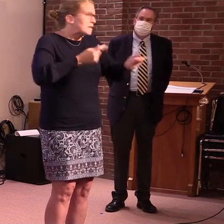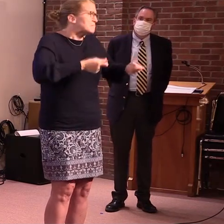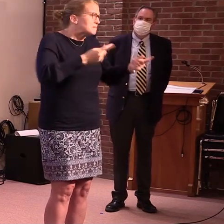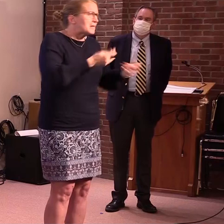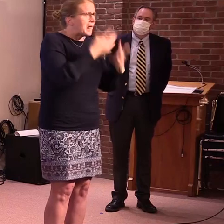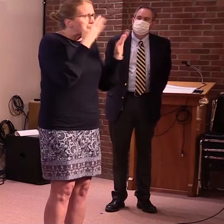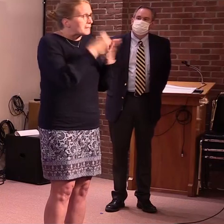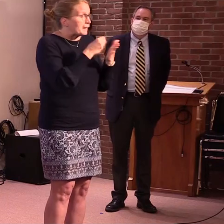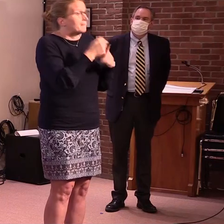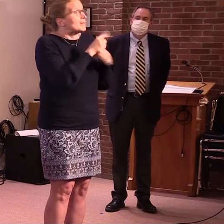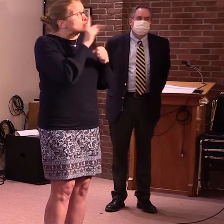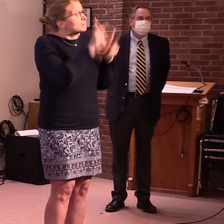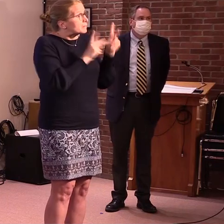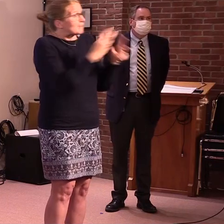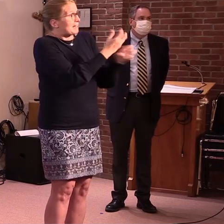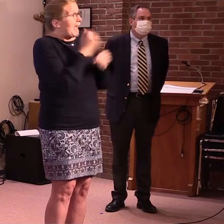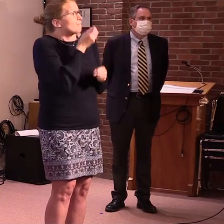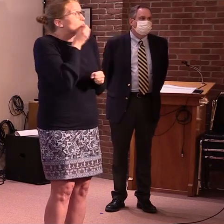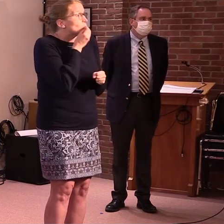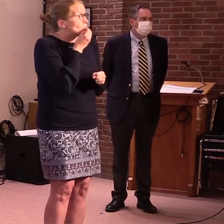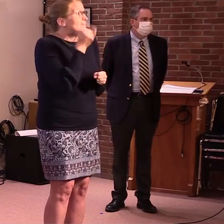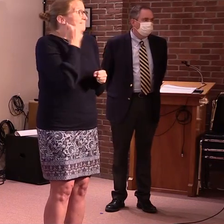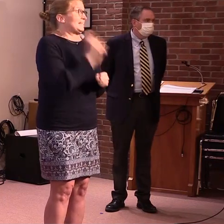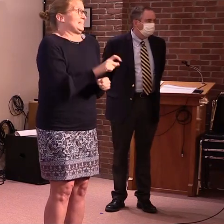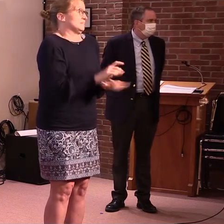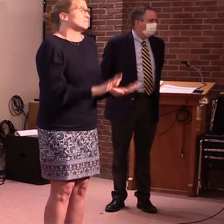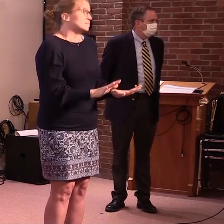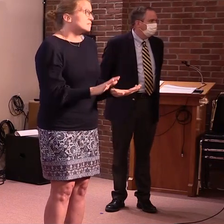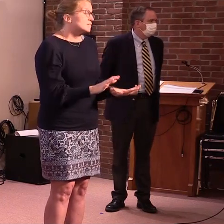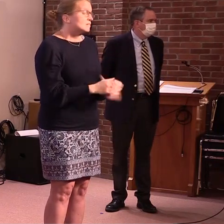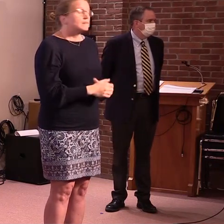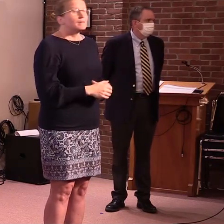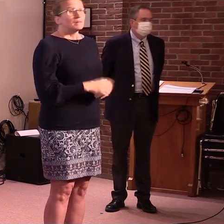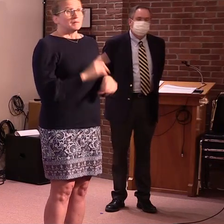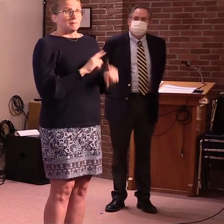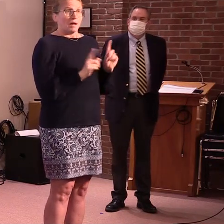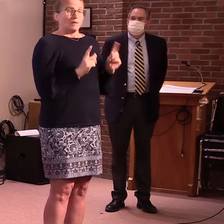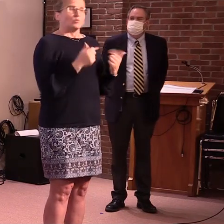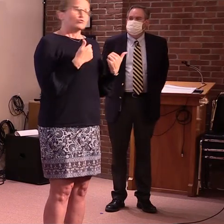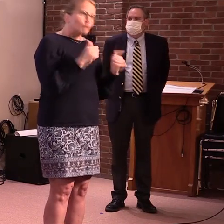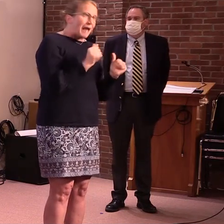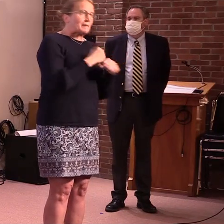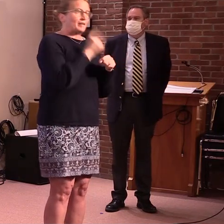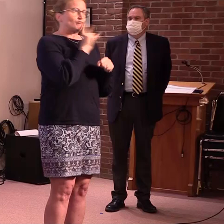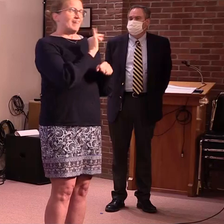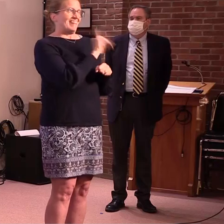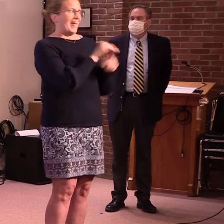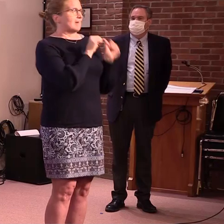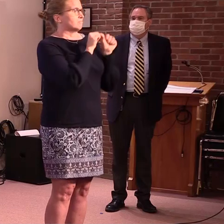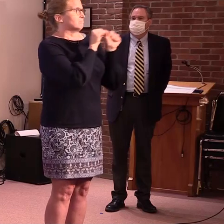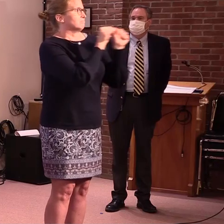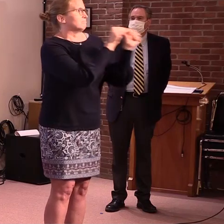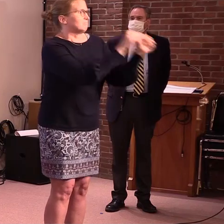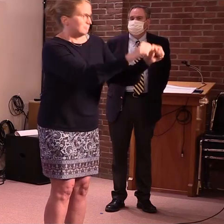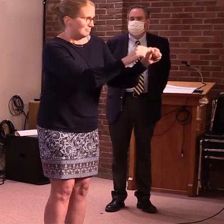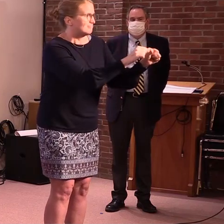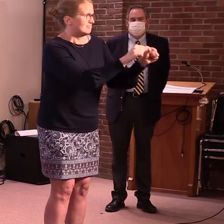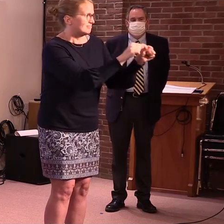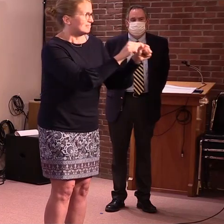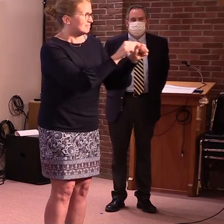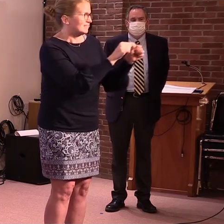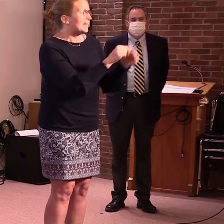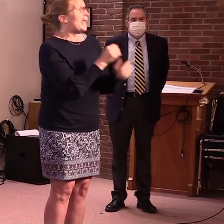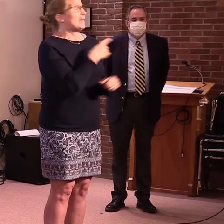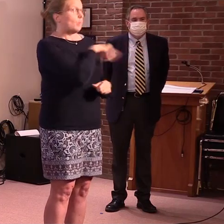What we're trying to do right now is make sure that this is sustainable and the people that